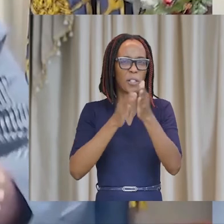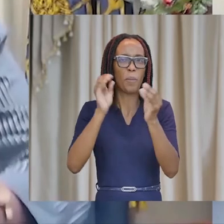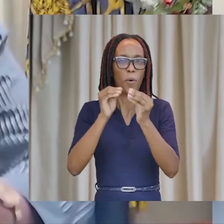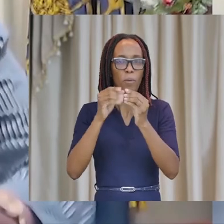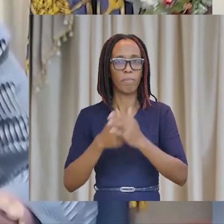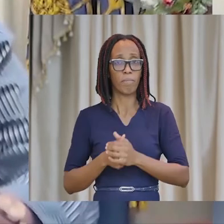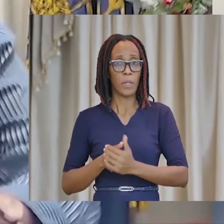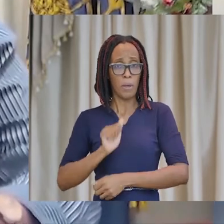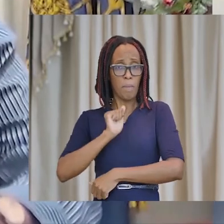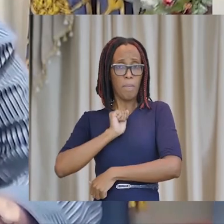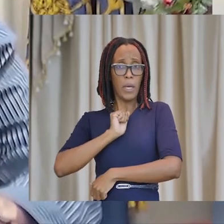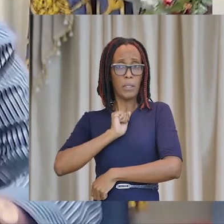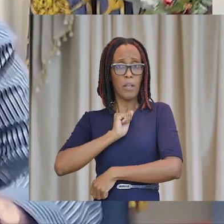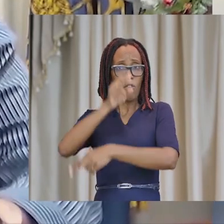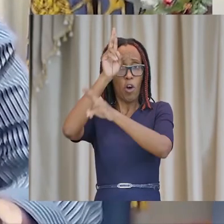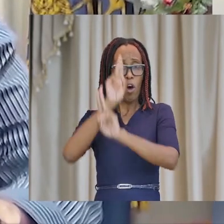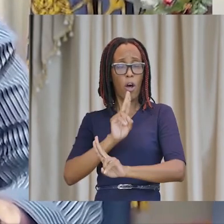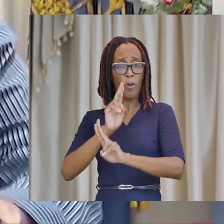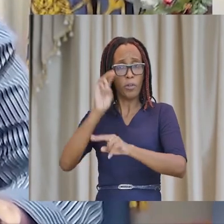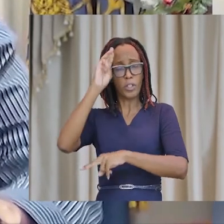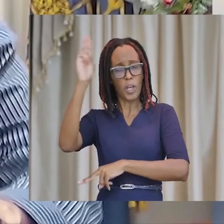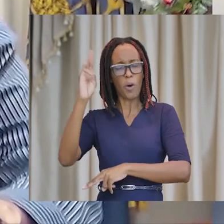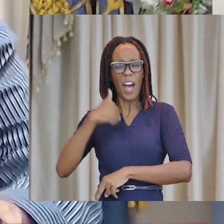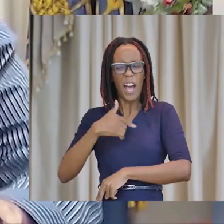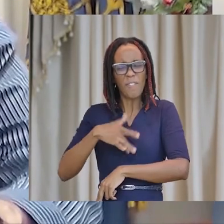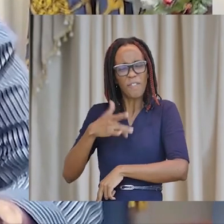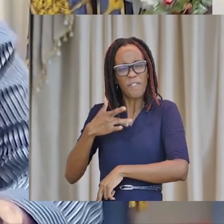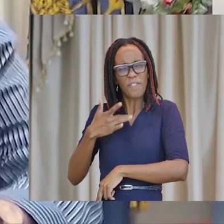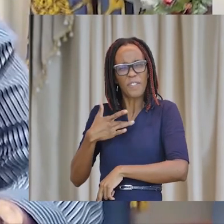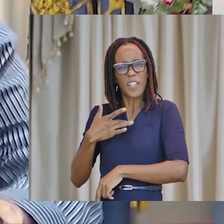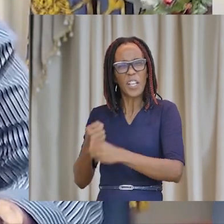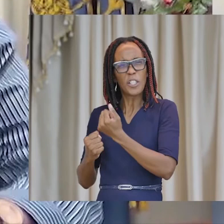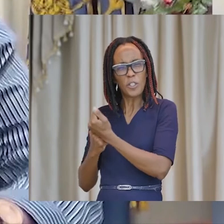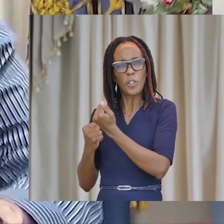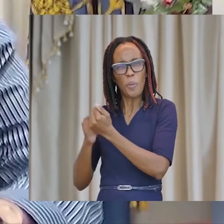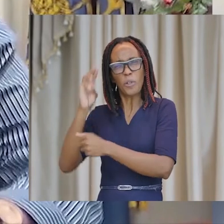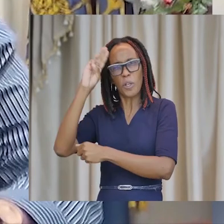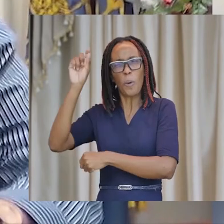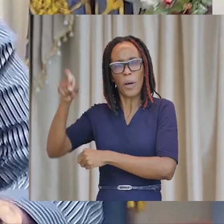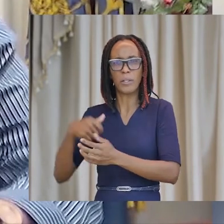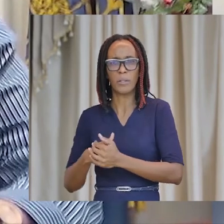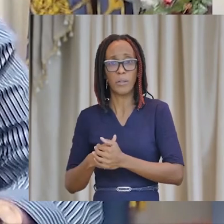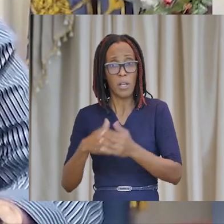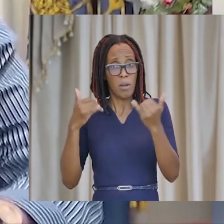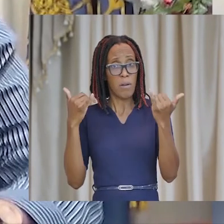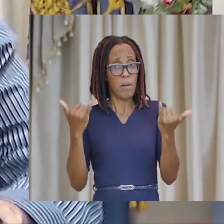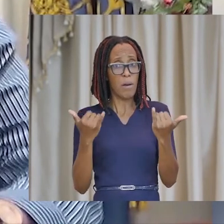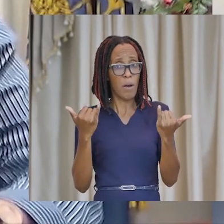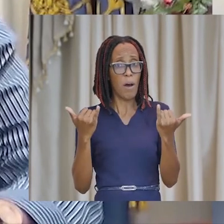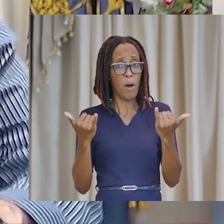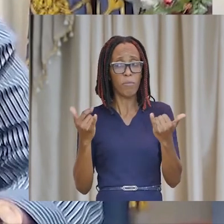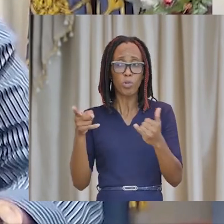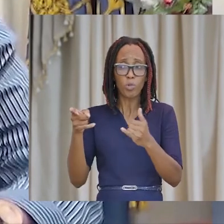in the Scout movement, honorary though it be, makes me a little biased. But I believe that the non-formal,